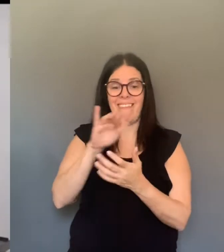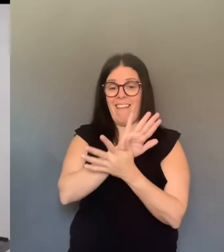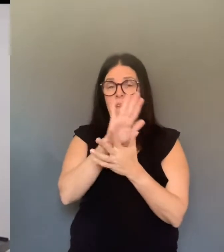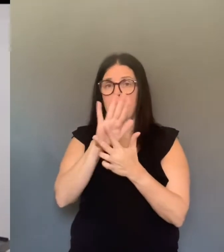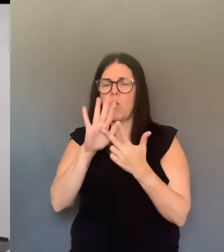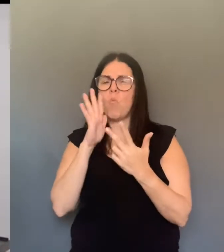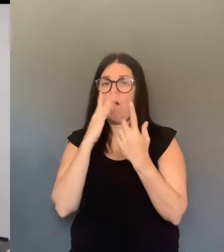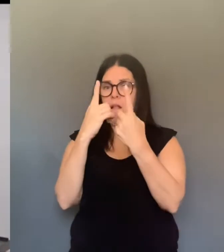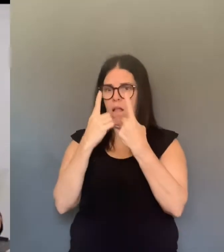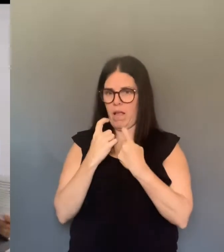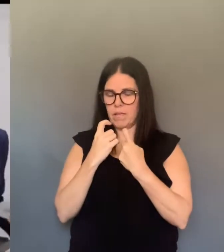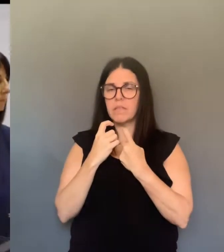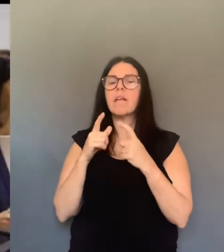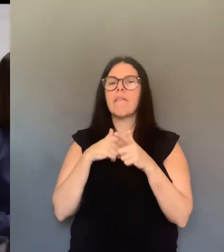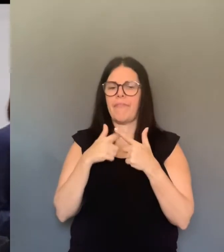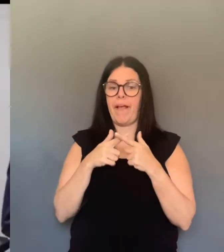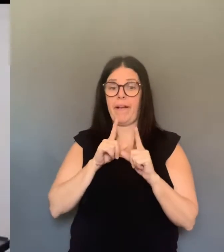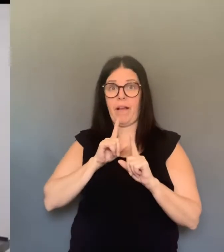regarding COVID-19.